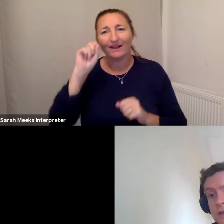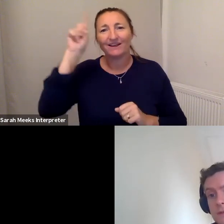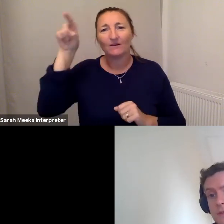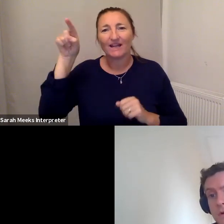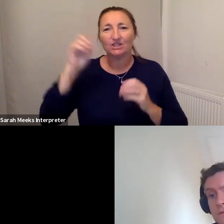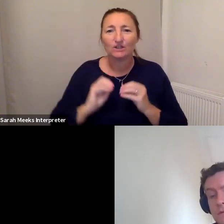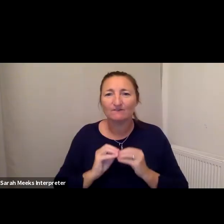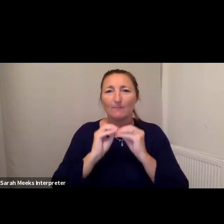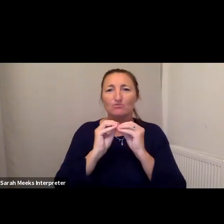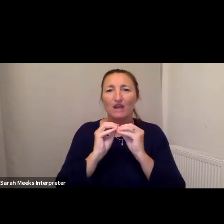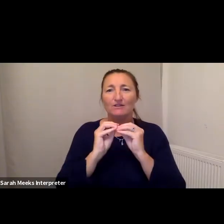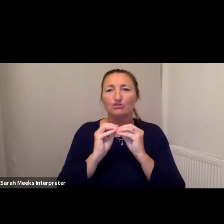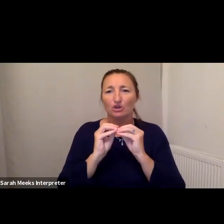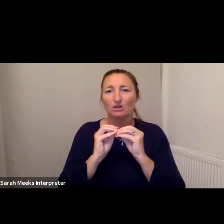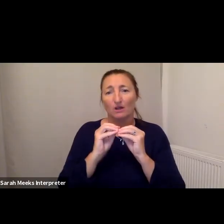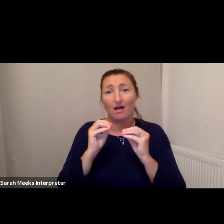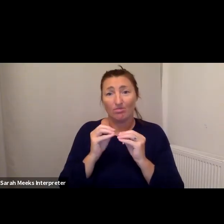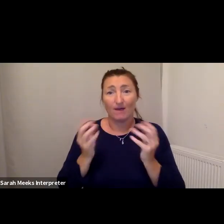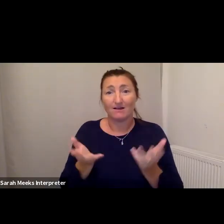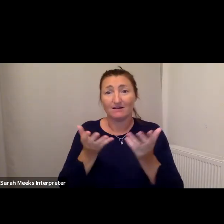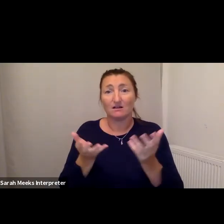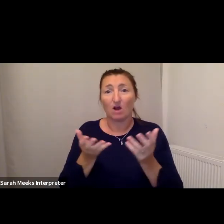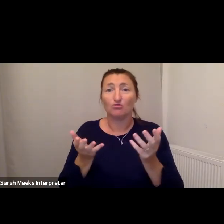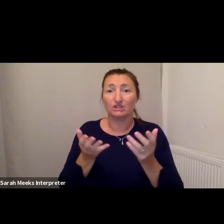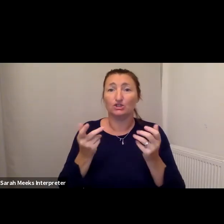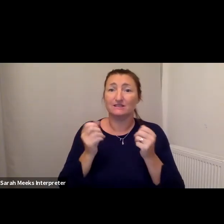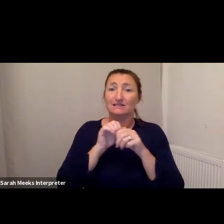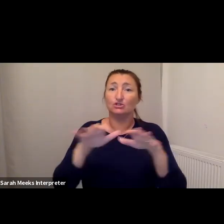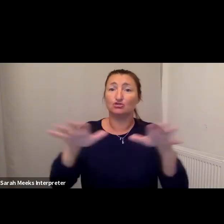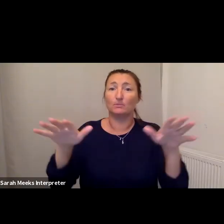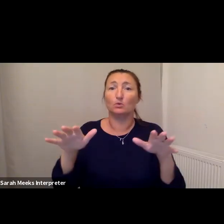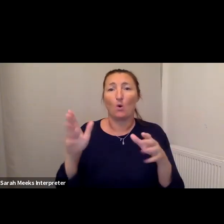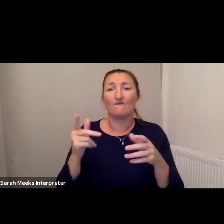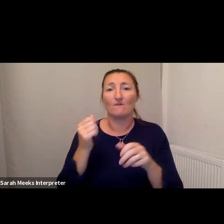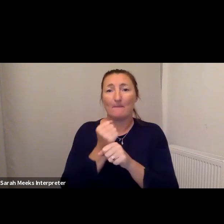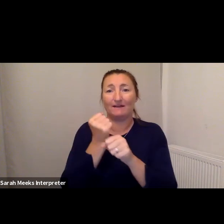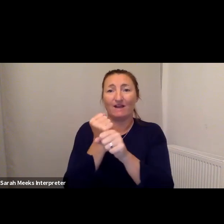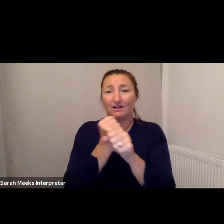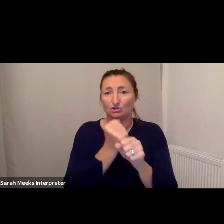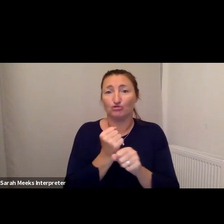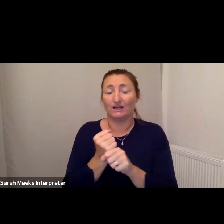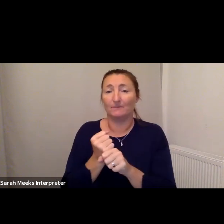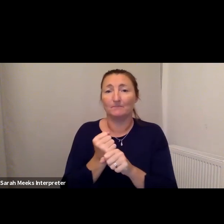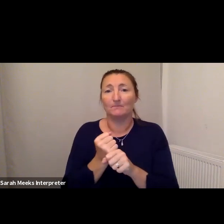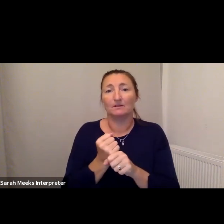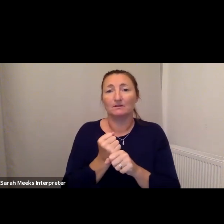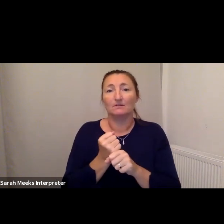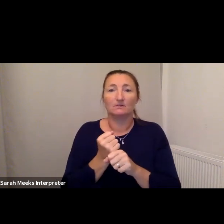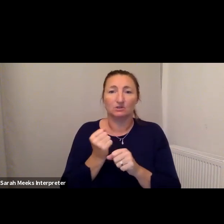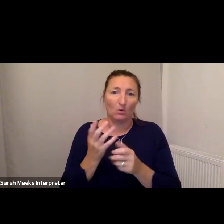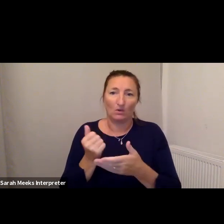one of the drivers of increasing distributed manufacturing. I mean, it